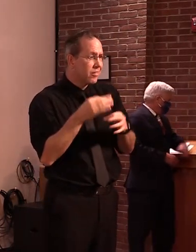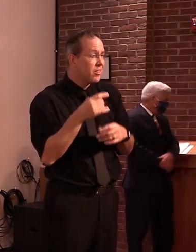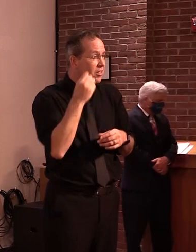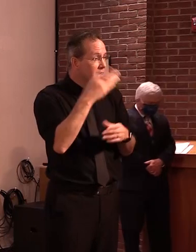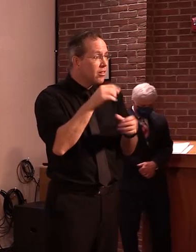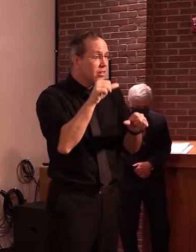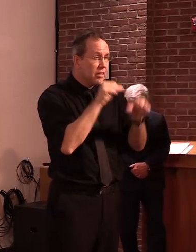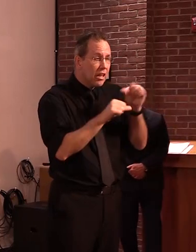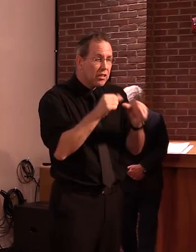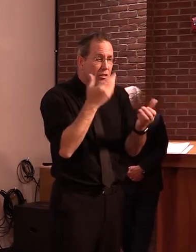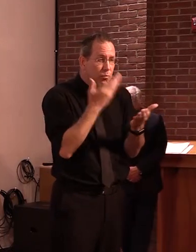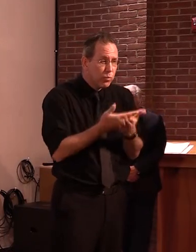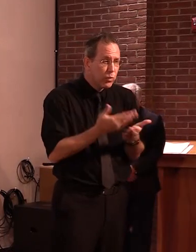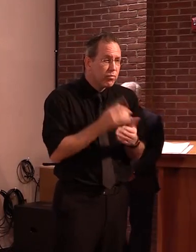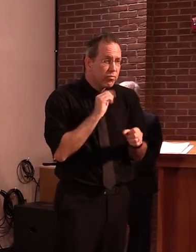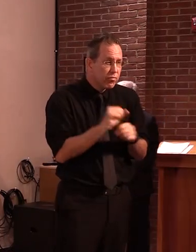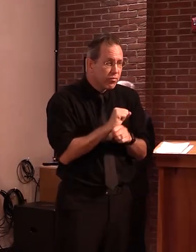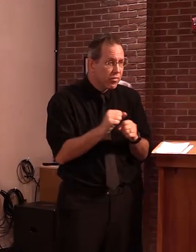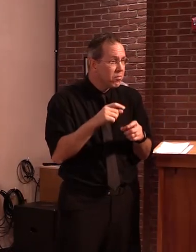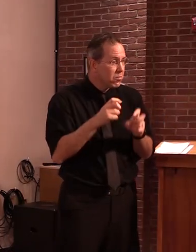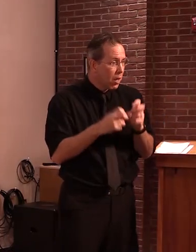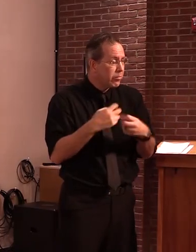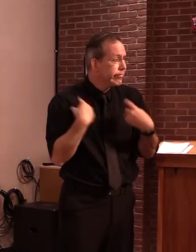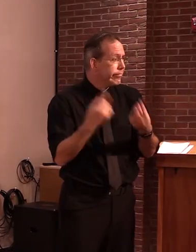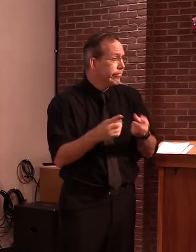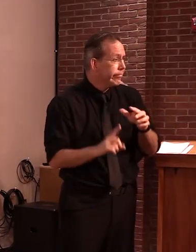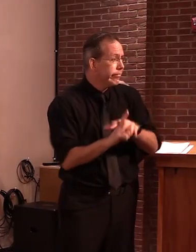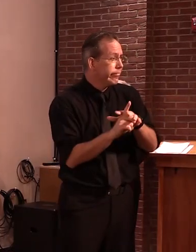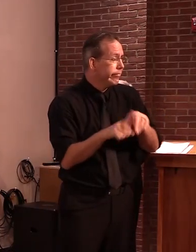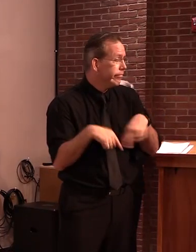it is in legacy, the sediment. Yet. Yeah.